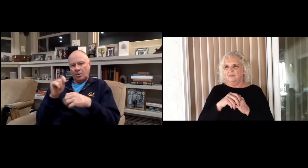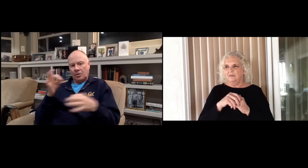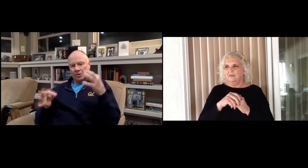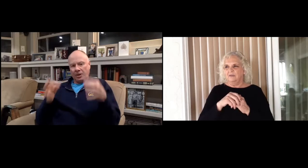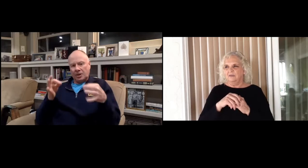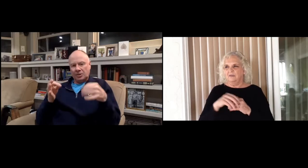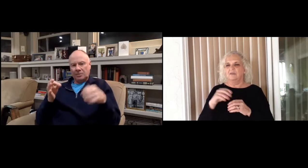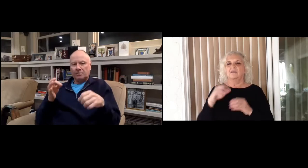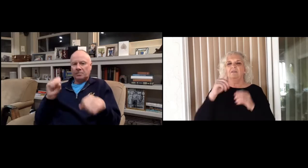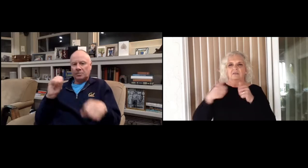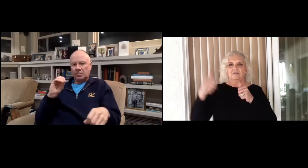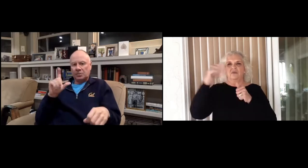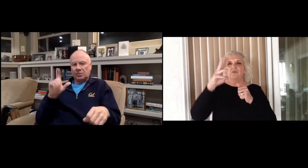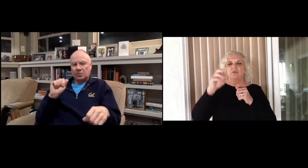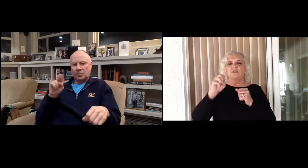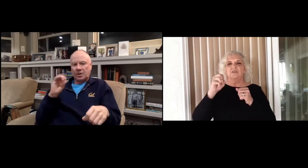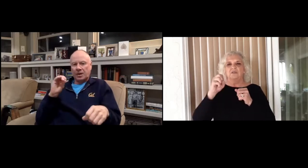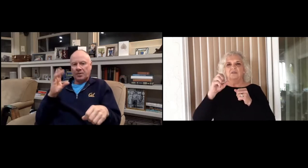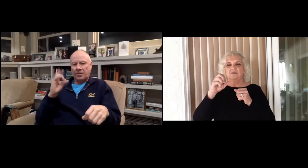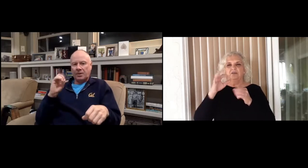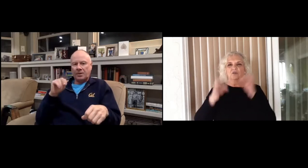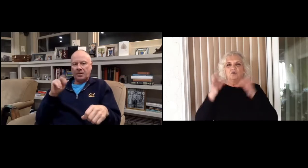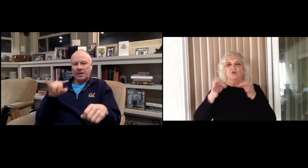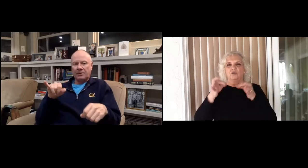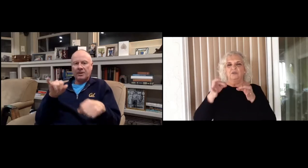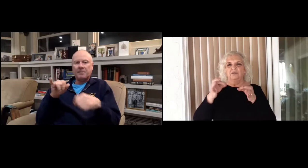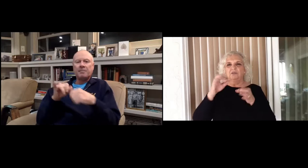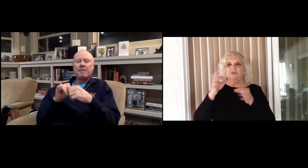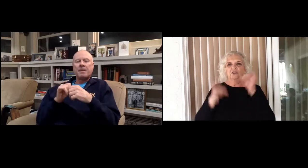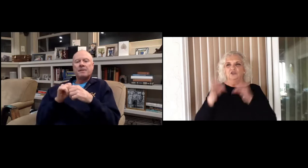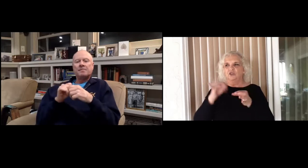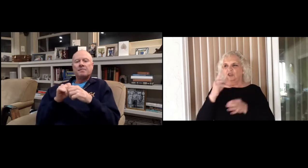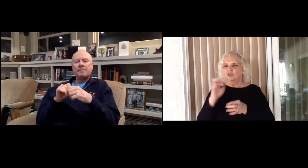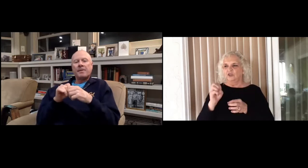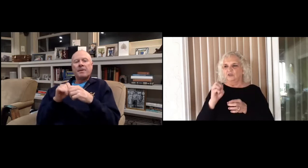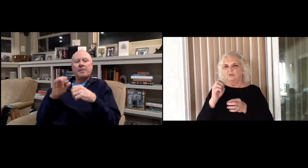court judge, Hirano County.